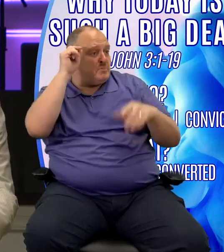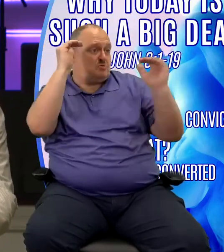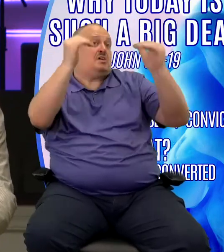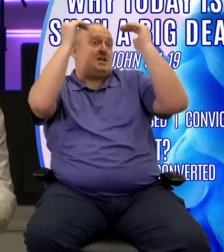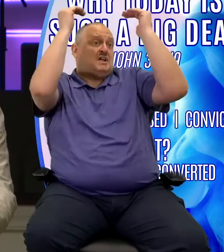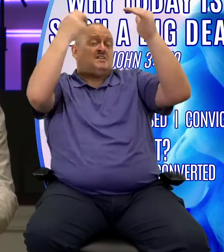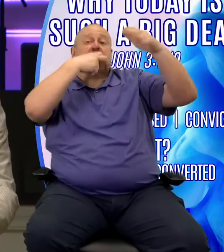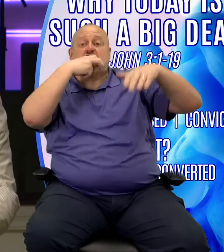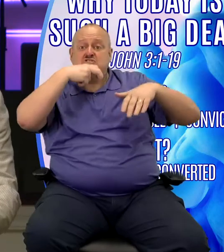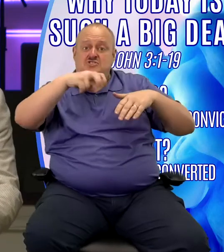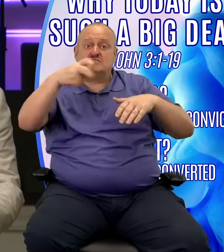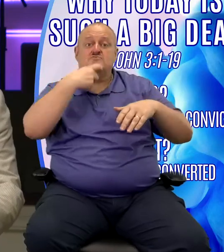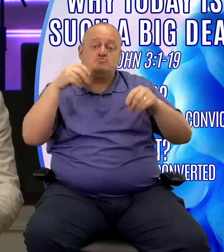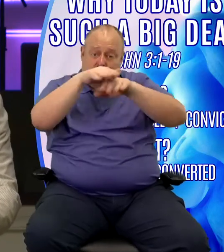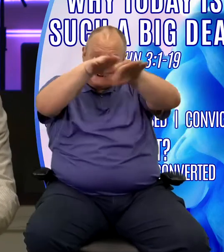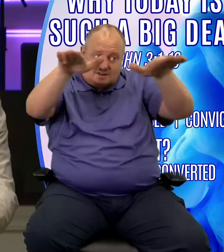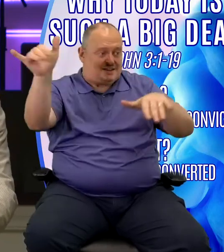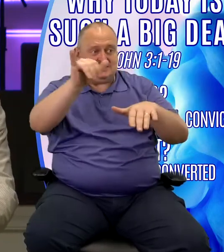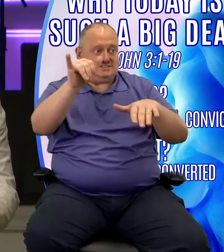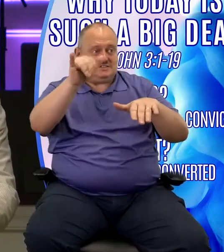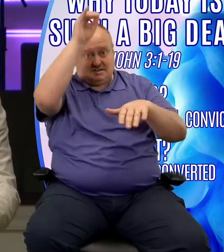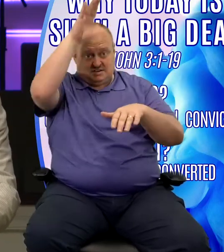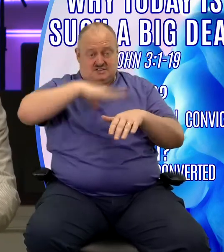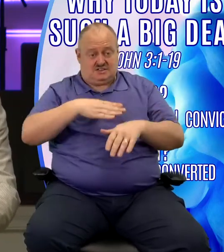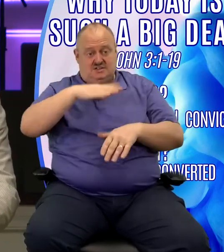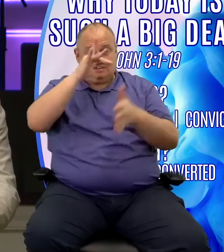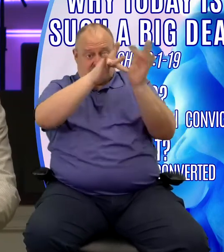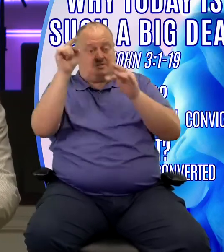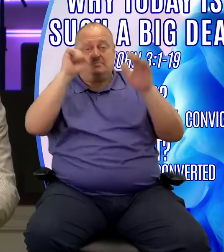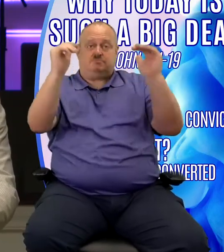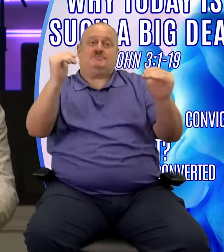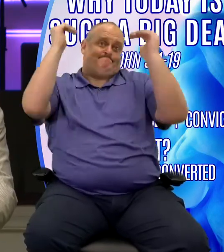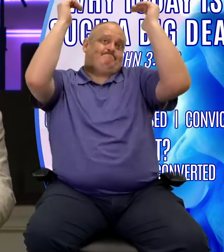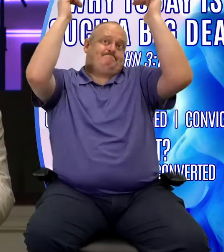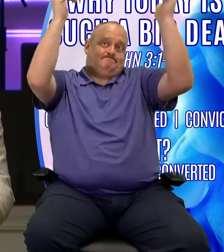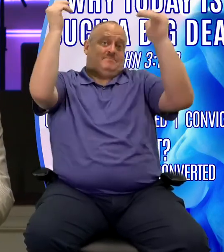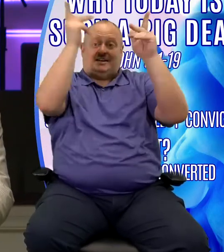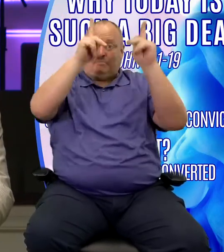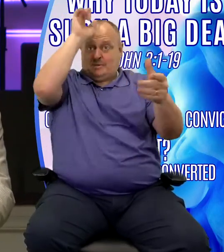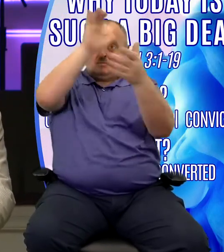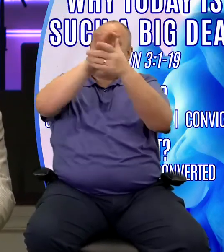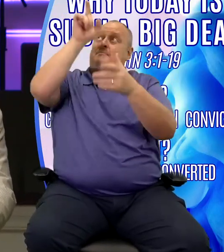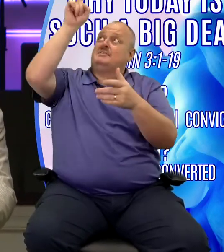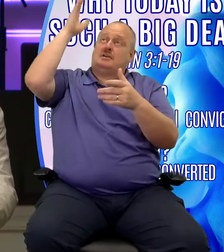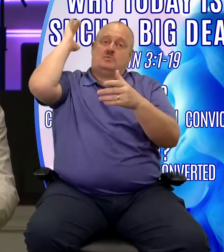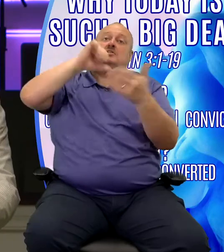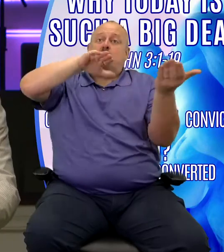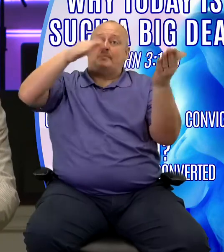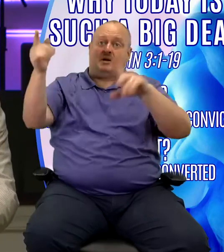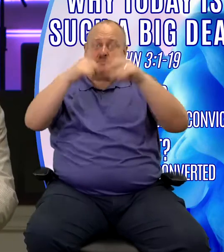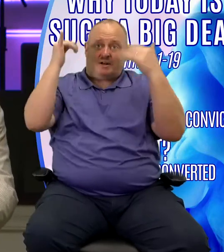serpent in the wilderness, even so must the Son of Man be lifted up, that whosoever believeth in him should not perish, but have eternal